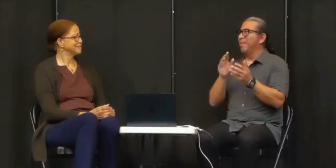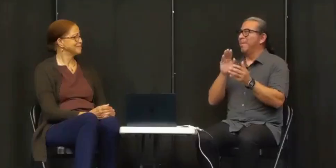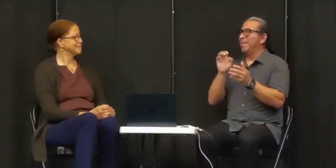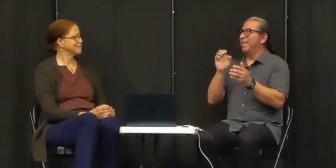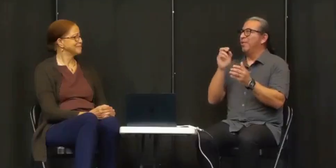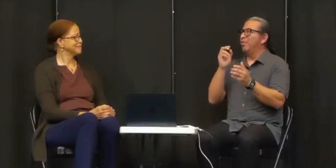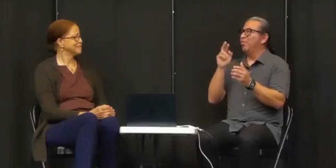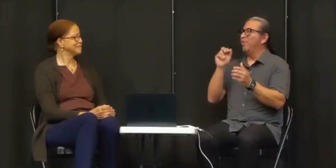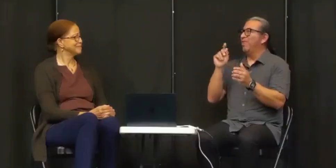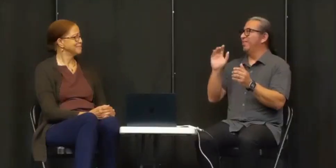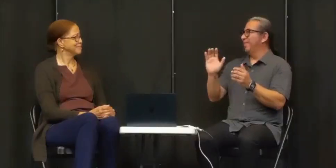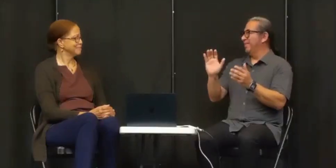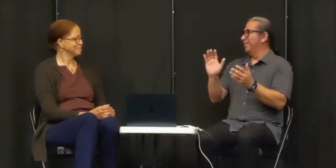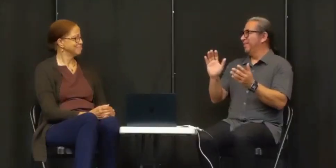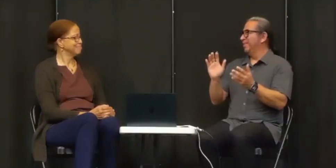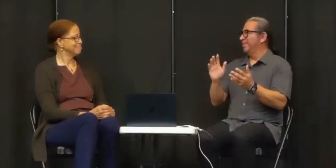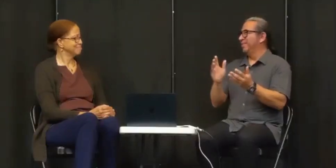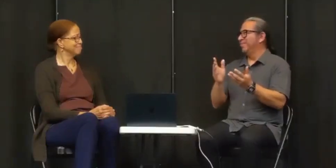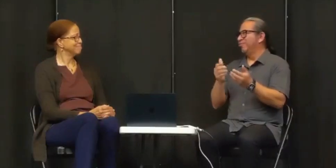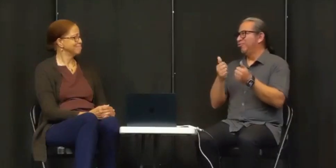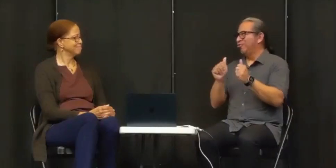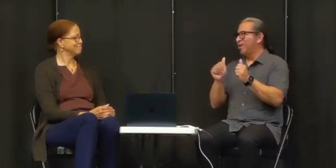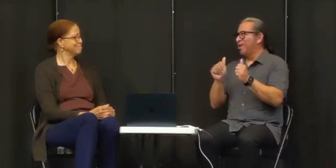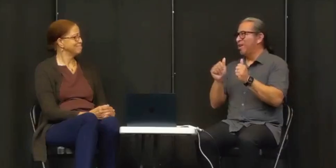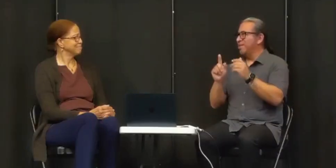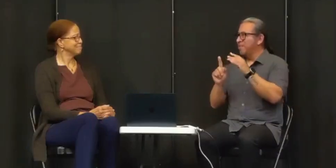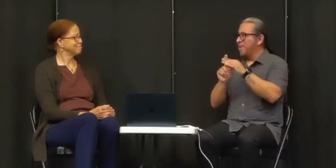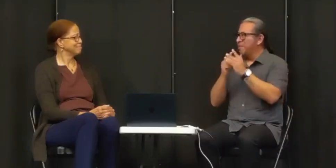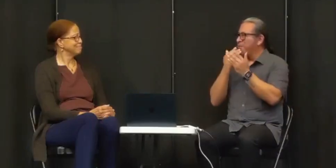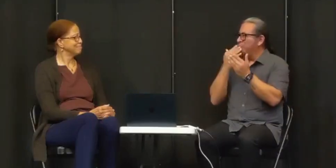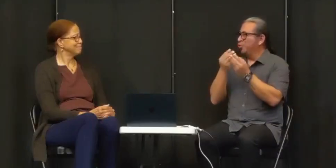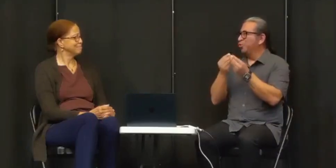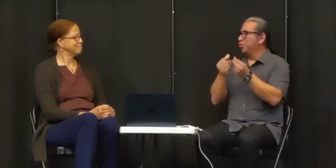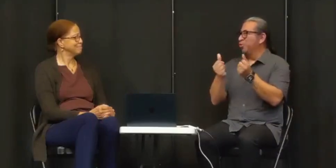with me around the room and say anything. Be realistic in this.